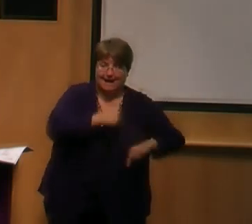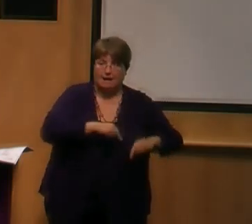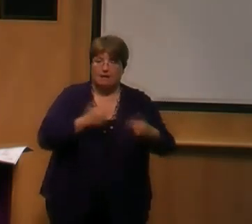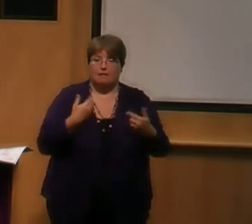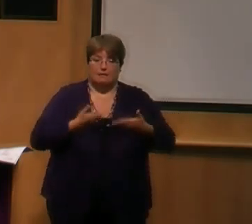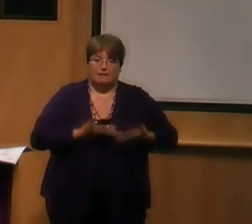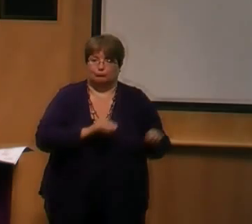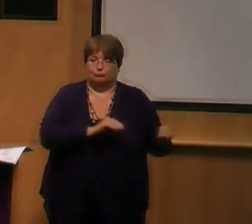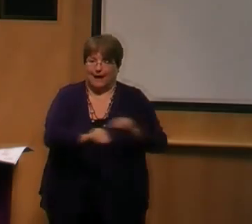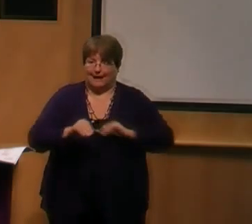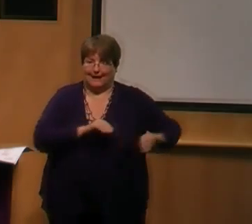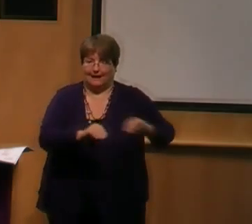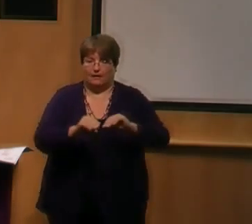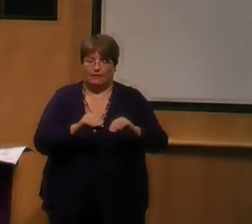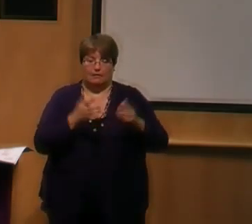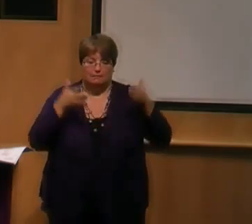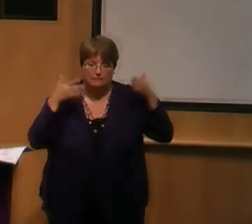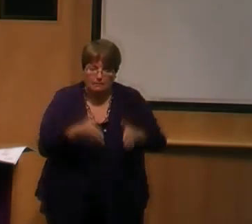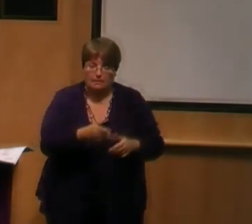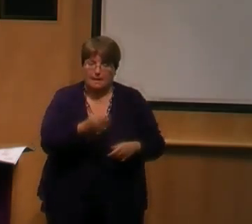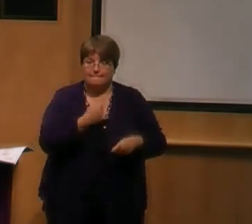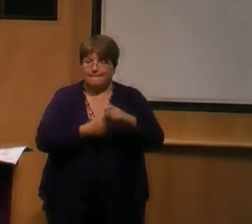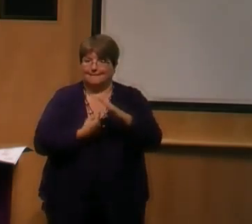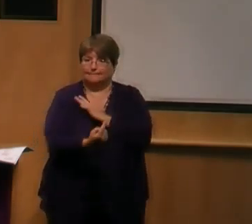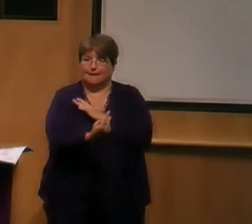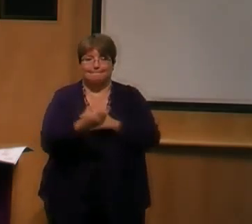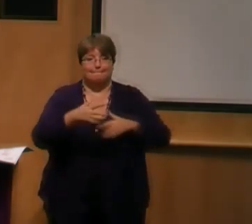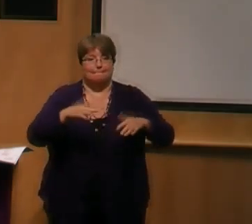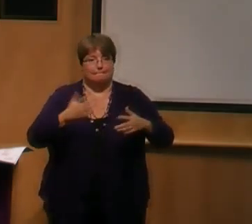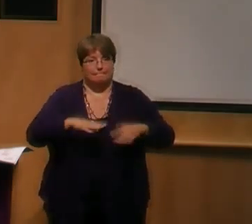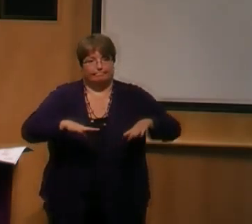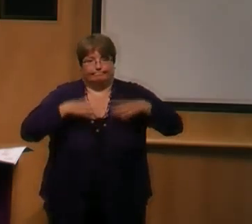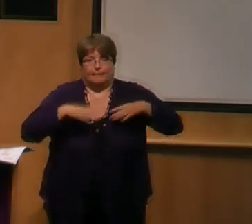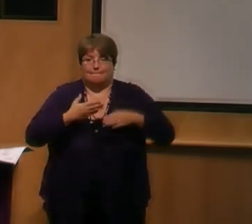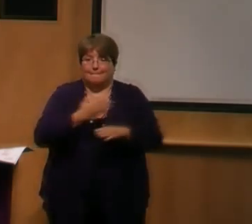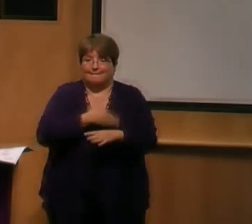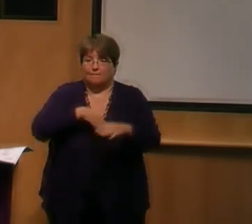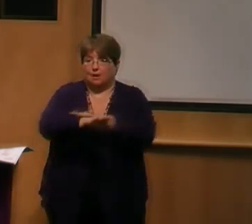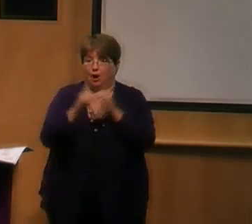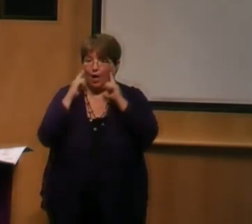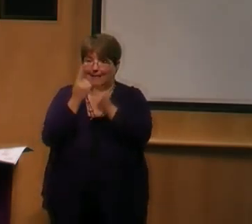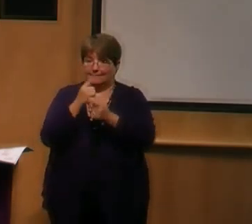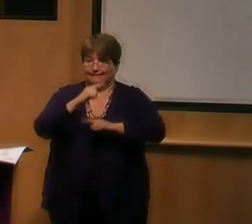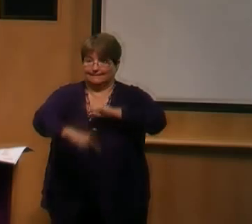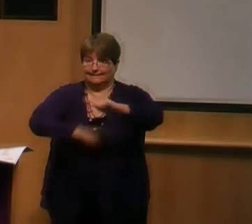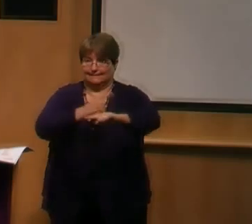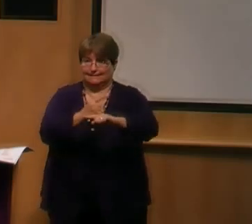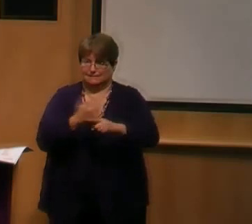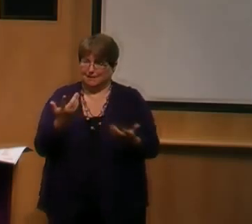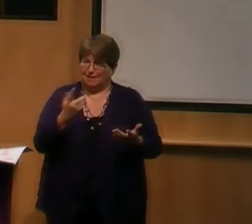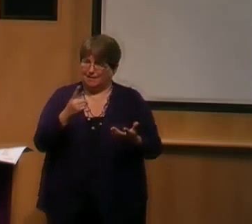So we thought, so a group of young people like that was to go back to basics to prepare them for college life.